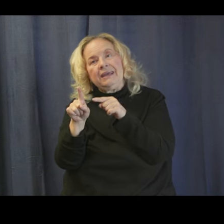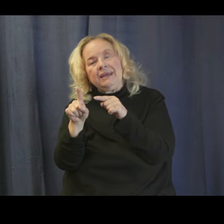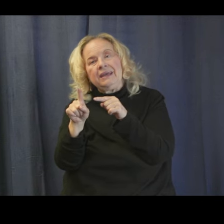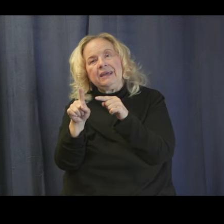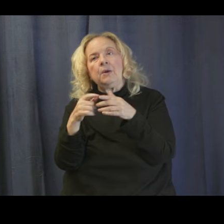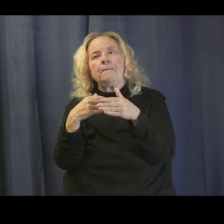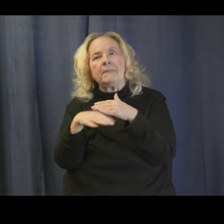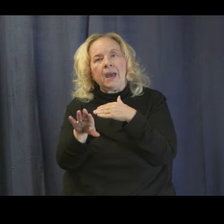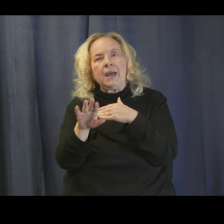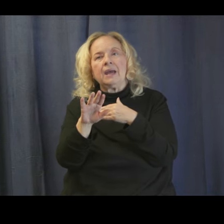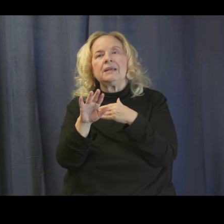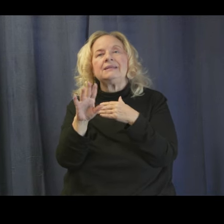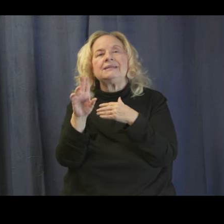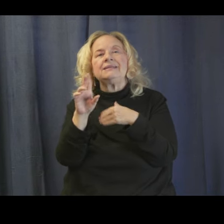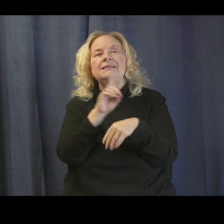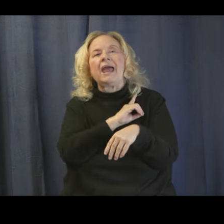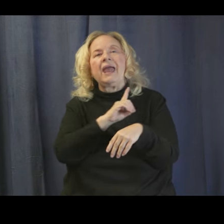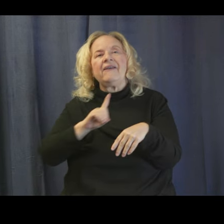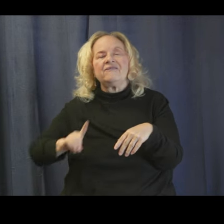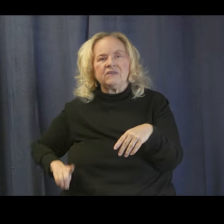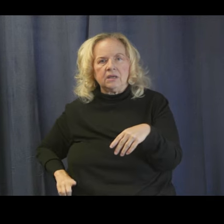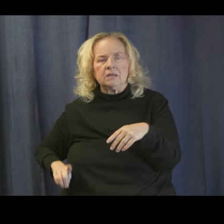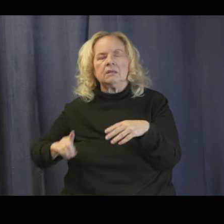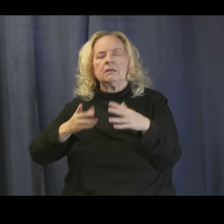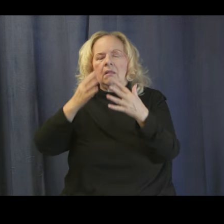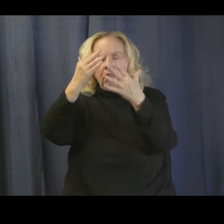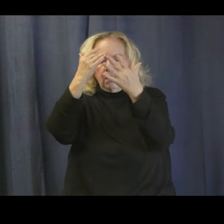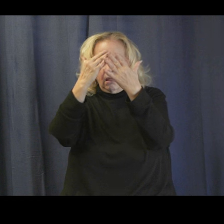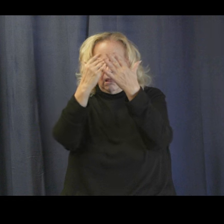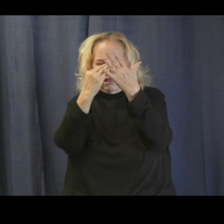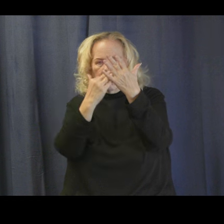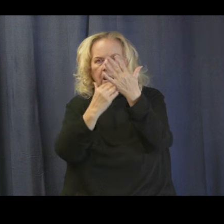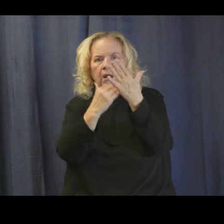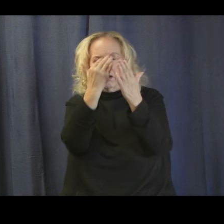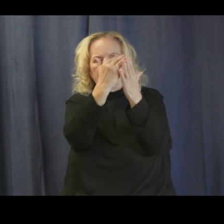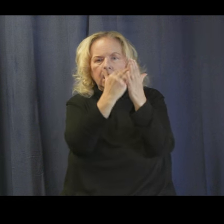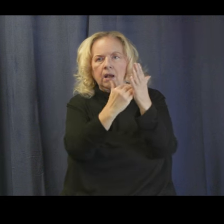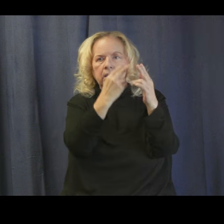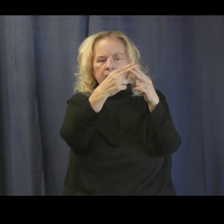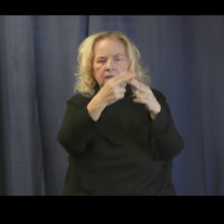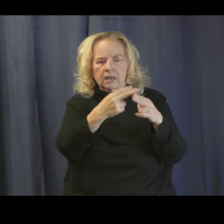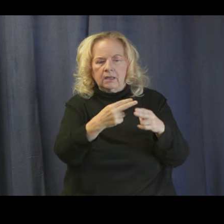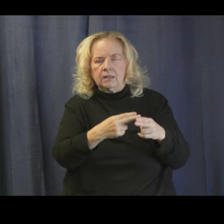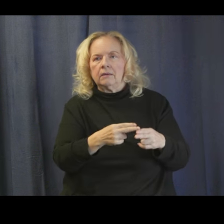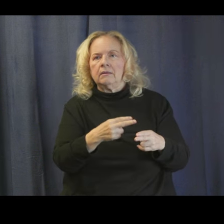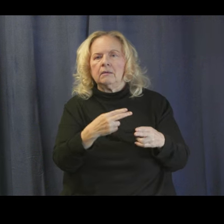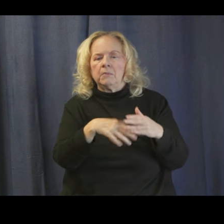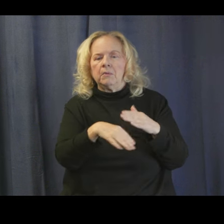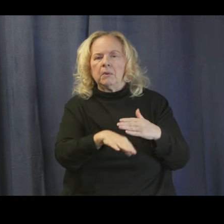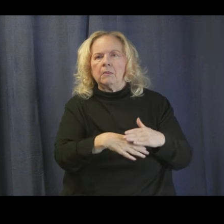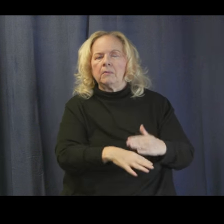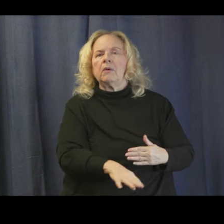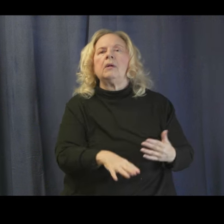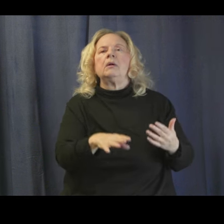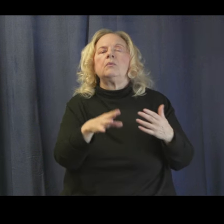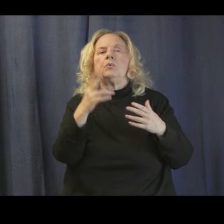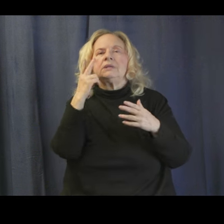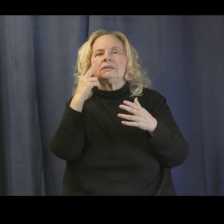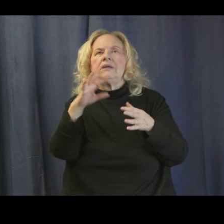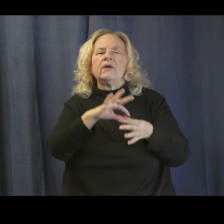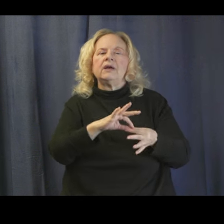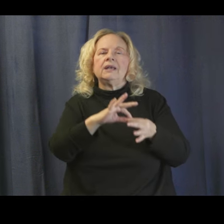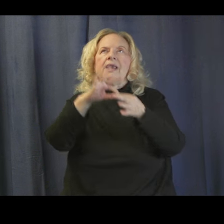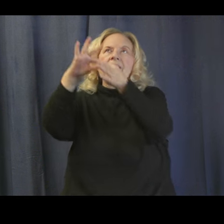one who begets David. It goes through the list, and all of a sudden, when David is introduced, we see